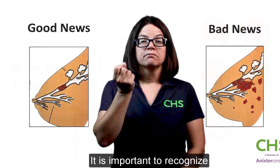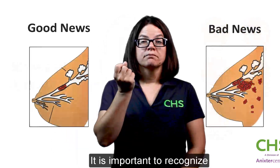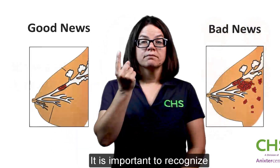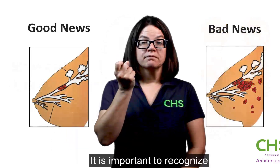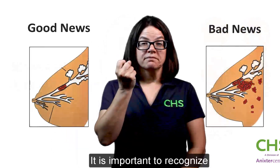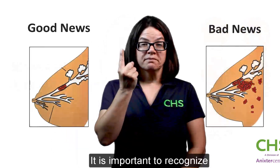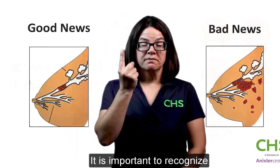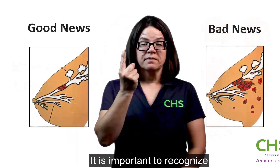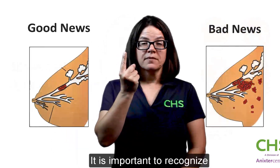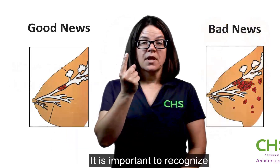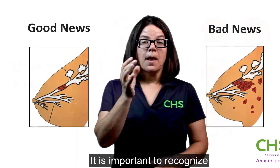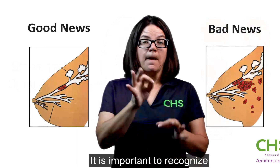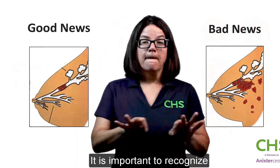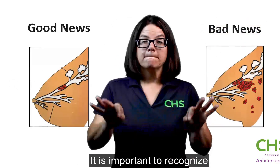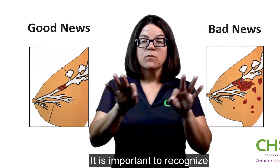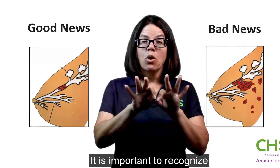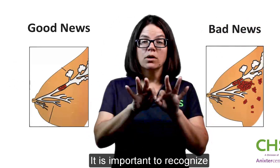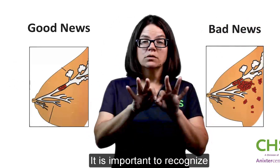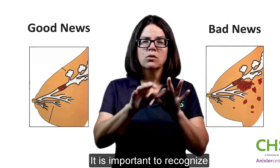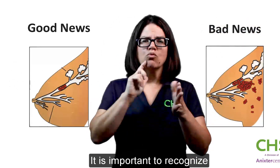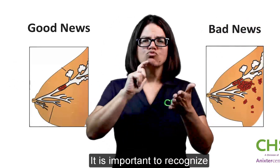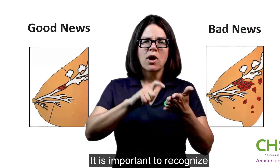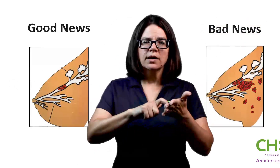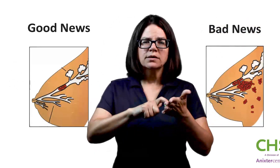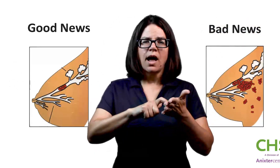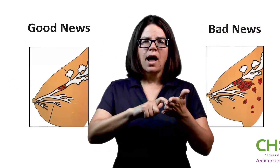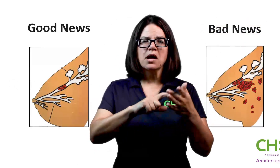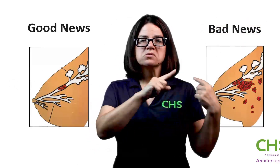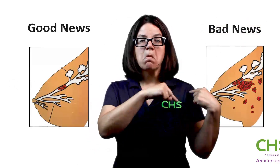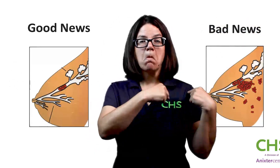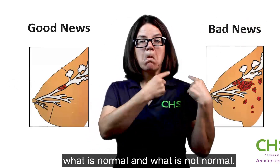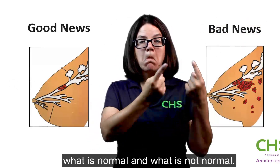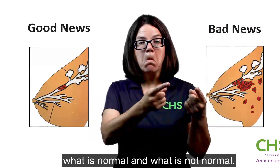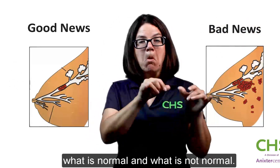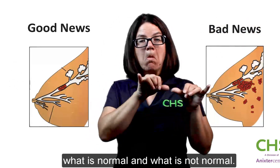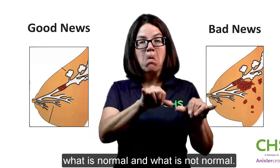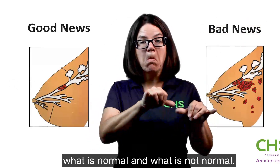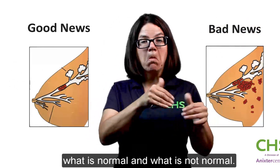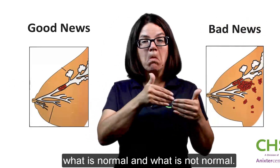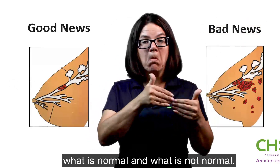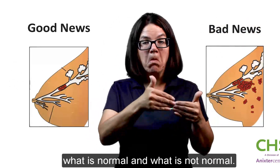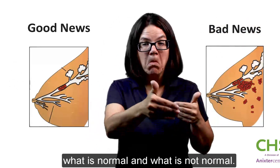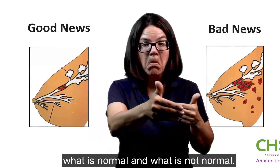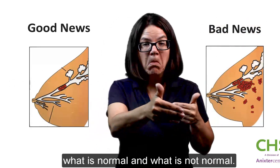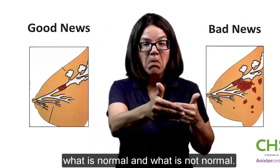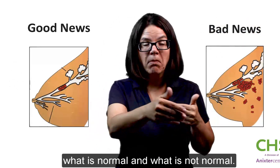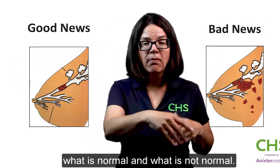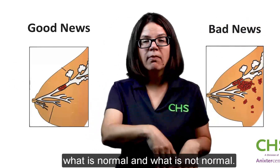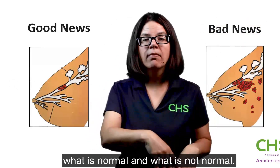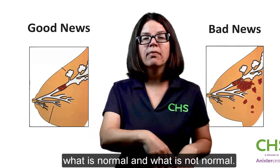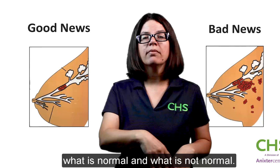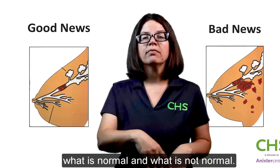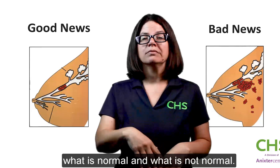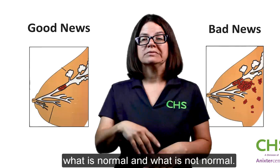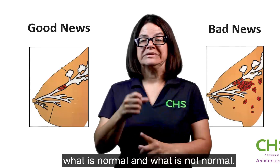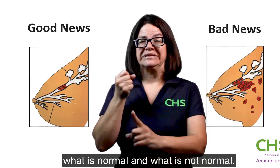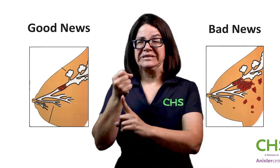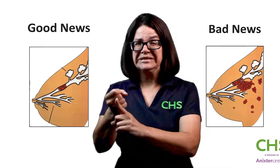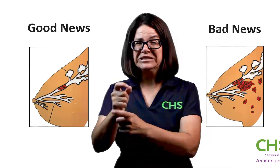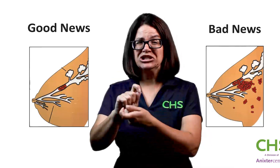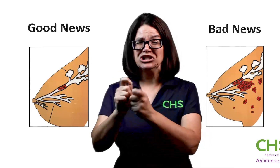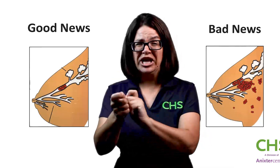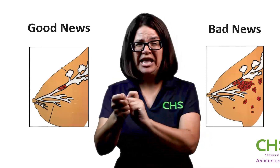It is important to recognize what is normal and what is not